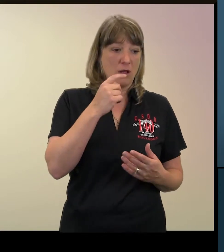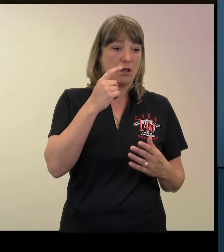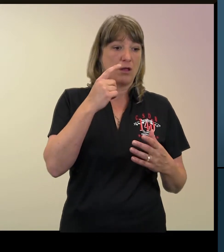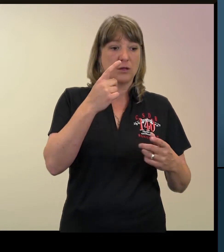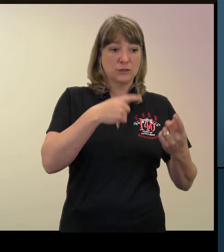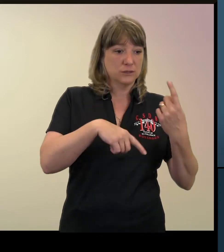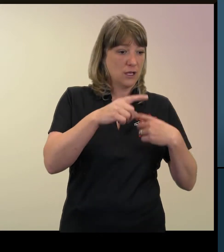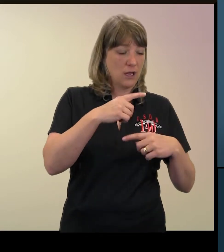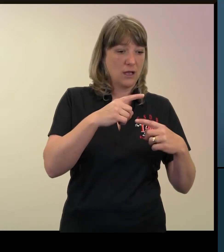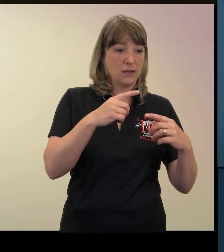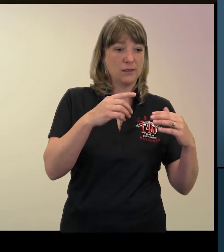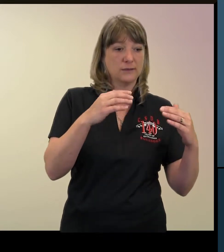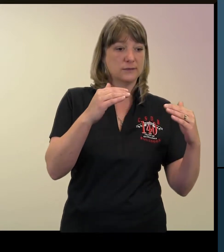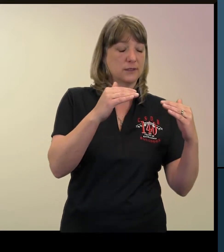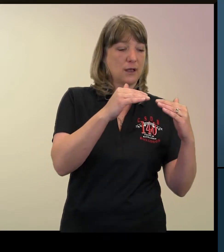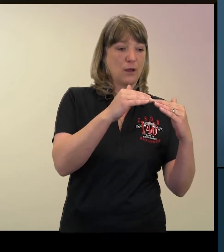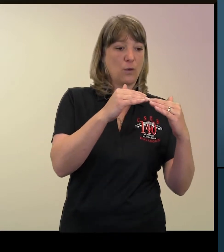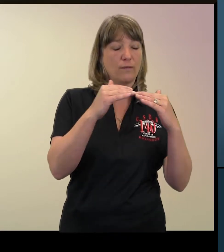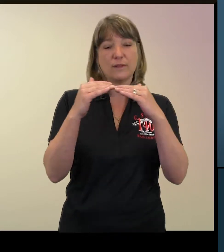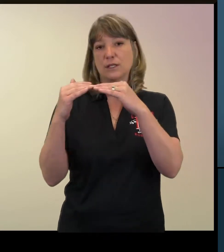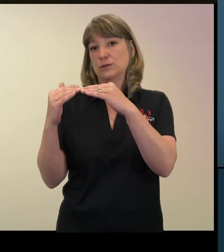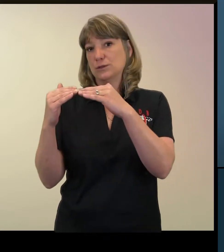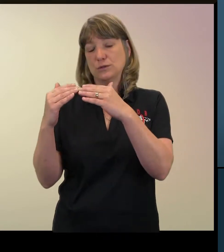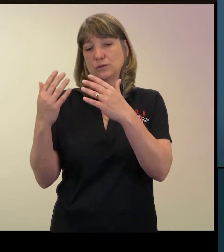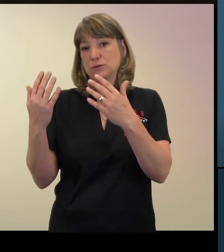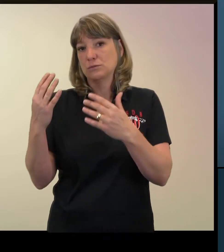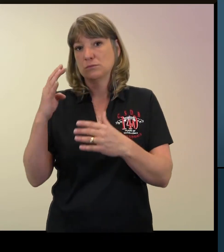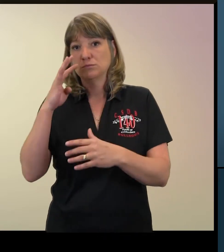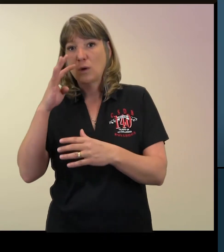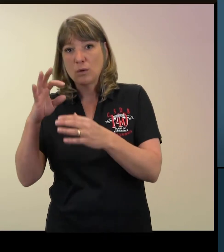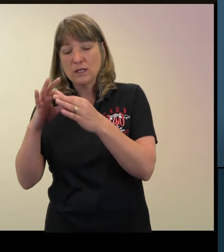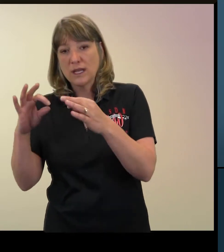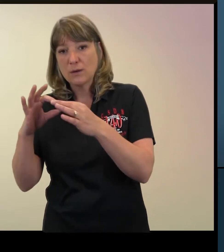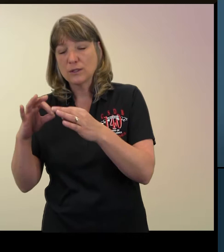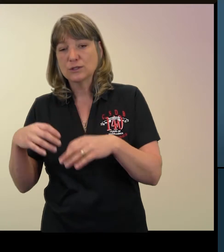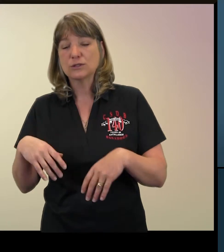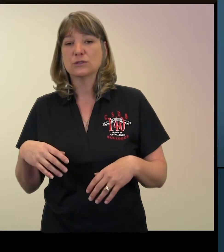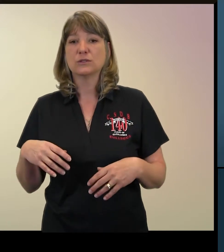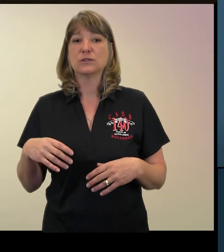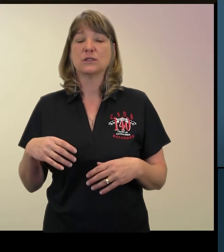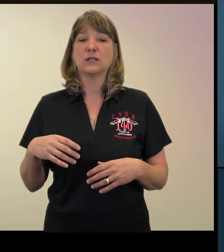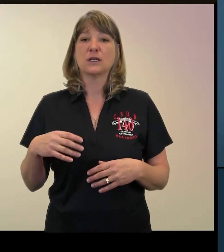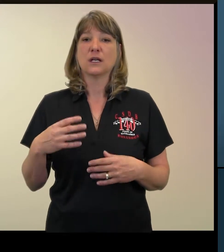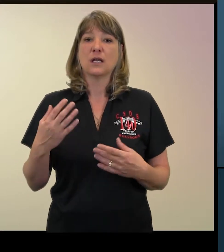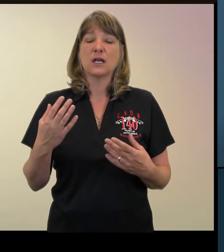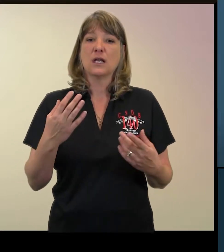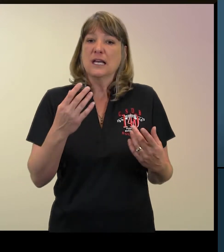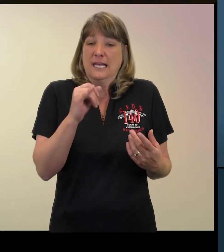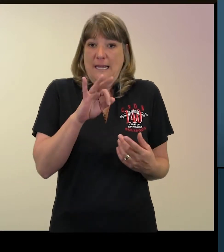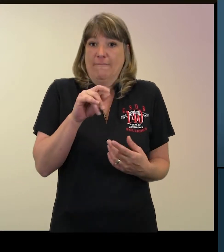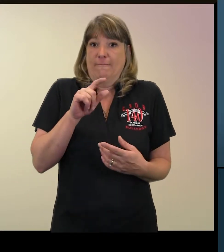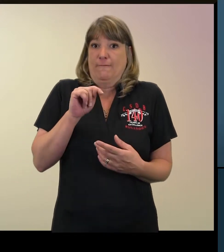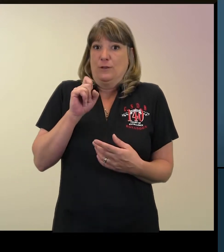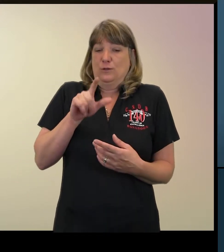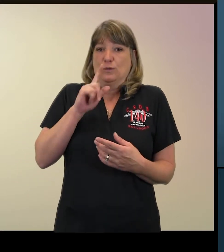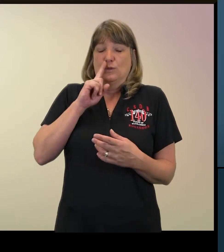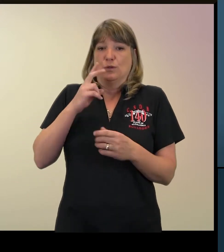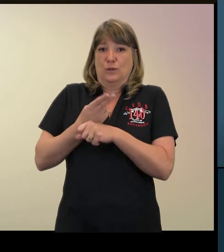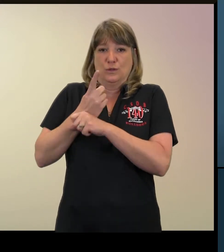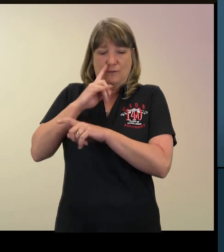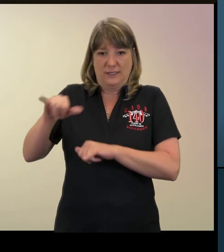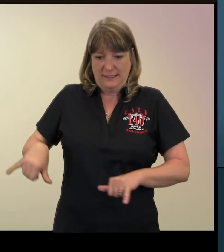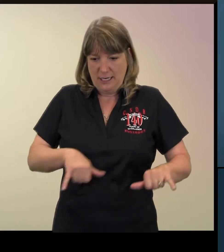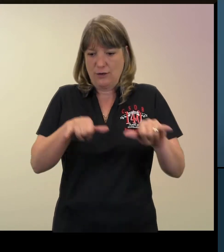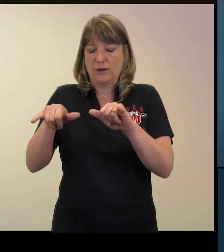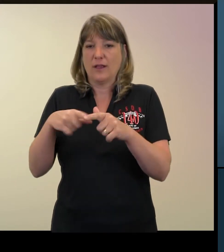to be equivalent to spoken language, the signs, if the tool